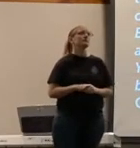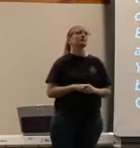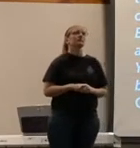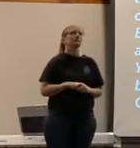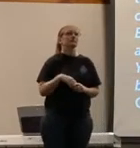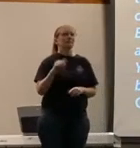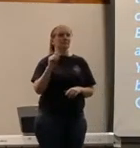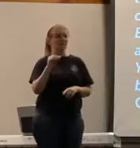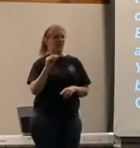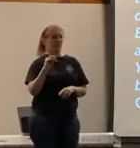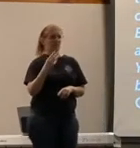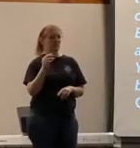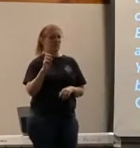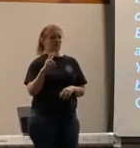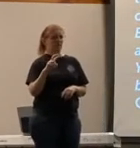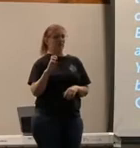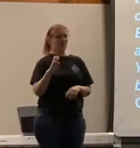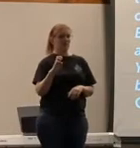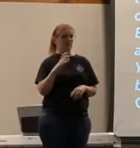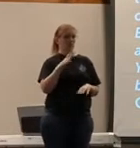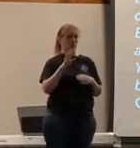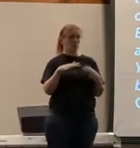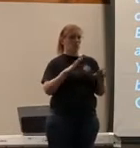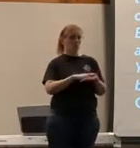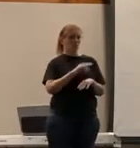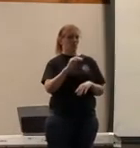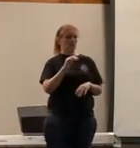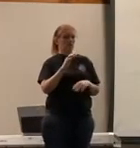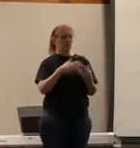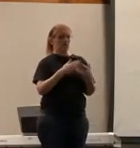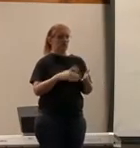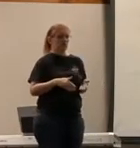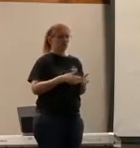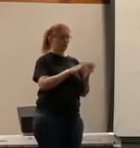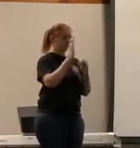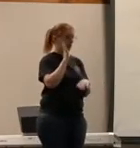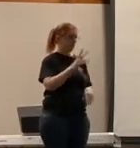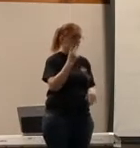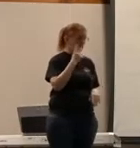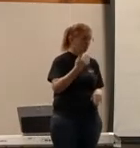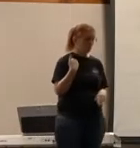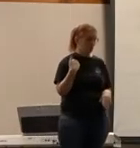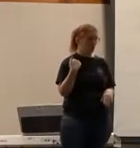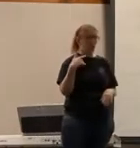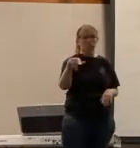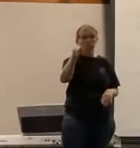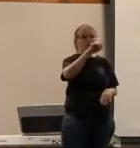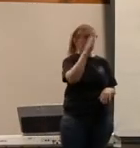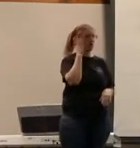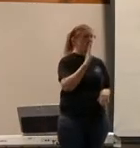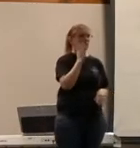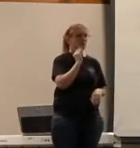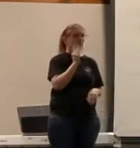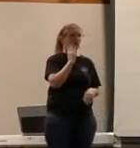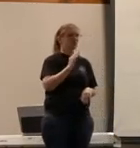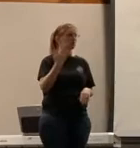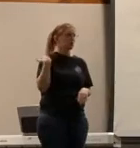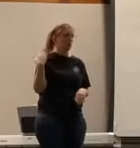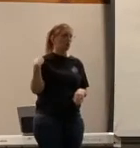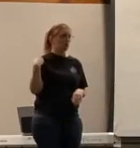Adam and Eve, walking on easy street in a garden that you've never seen before, a garden you've never experienced